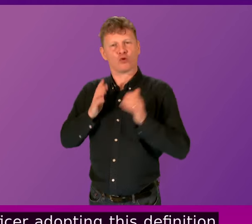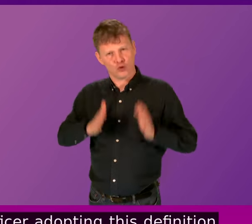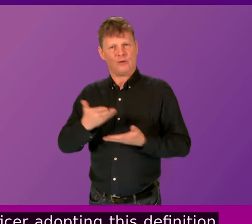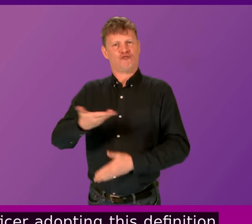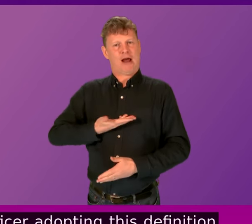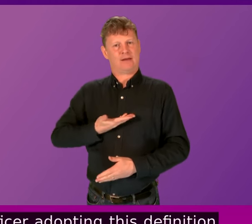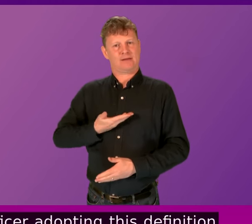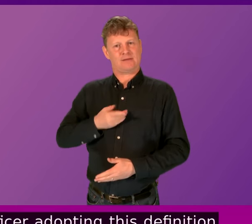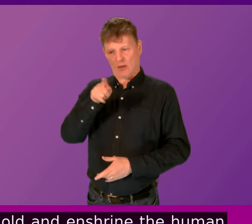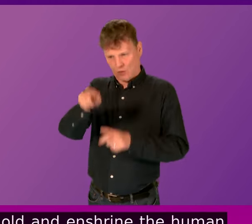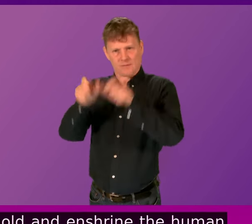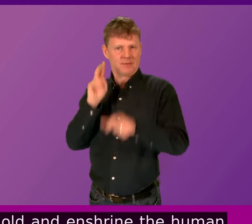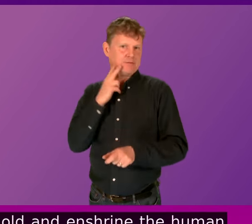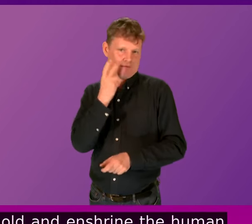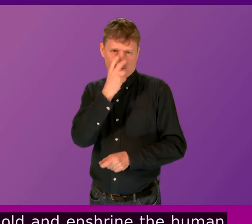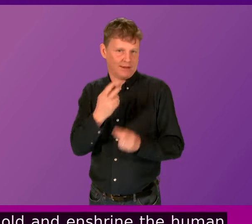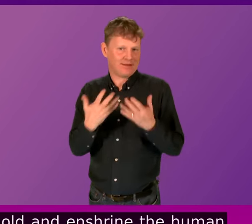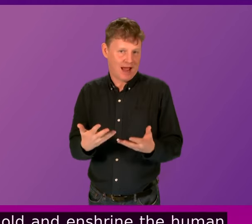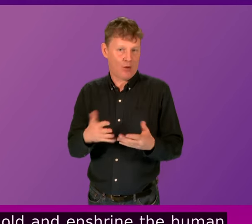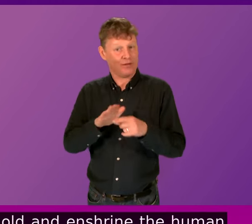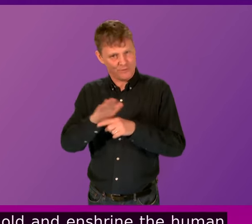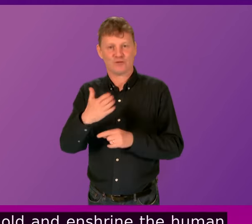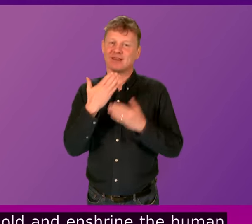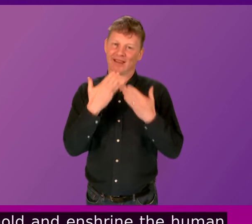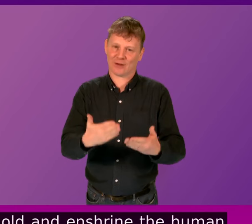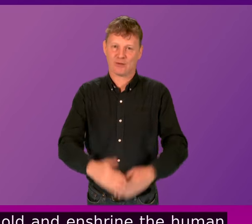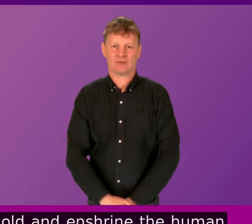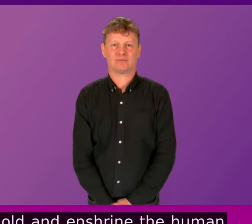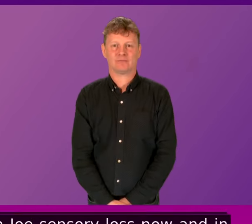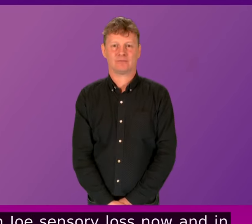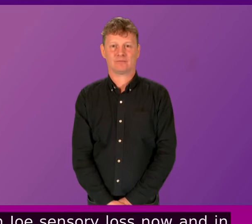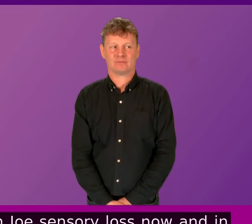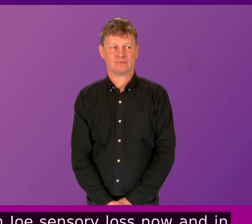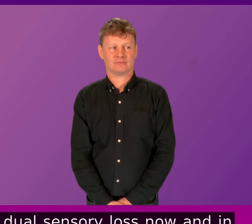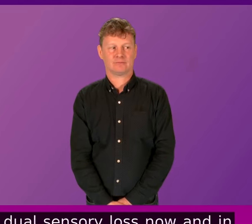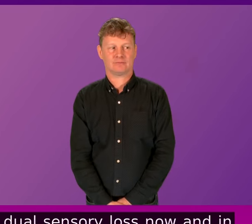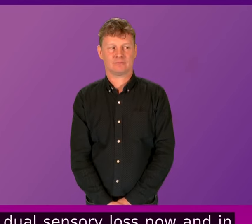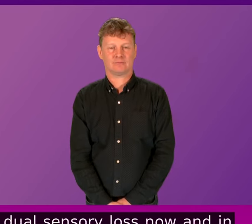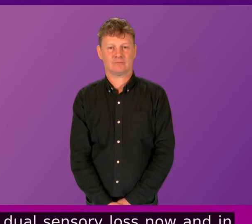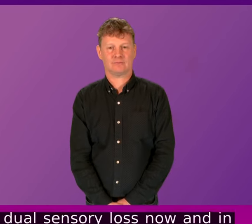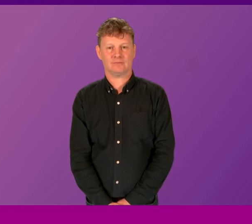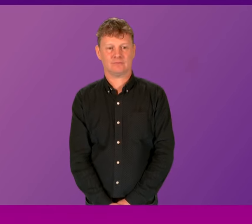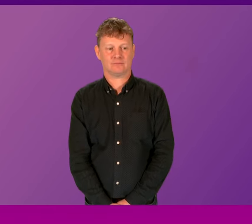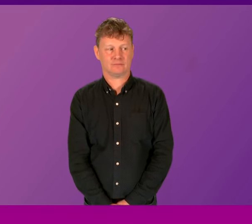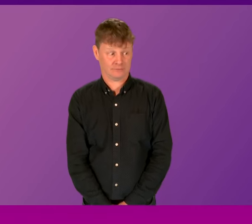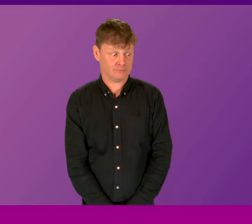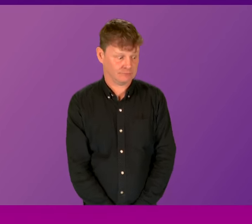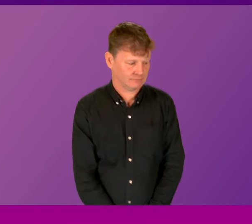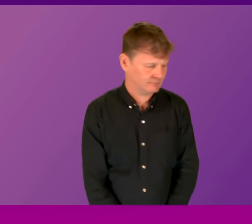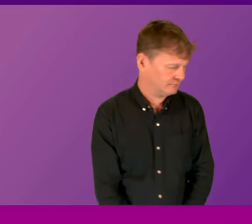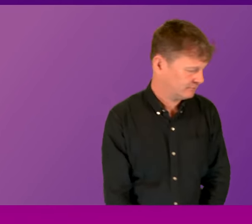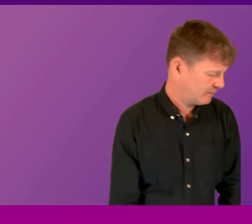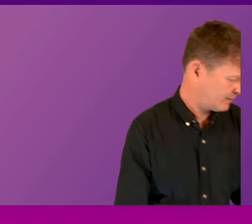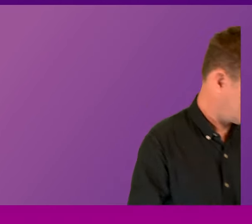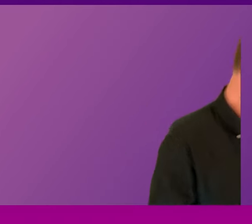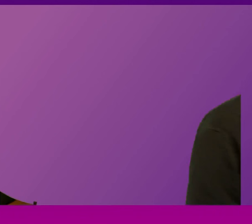sensory loss now and in the future. Thank you. Thank you, Ms McCall. I now call Stuart McMillan to be followed by Carol